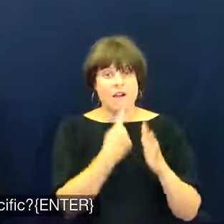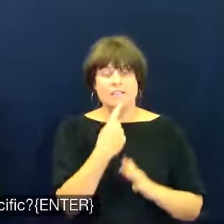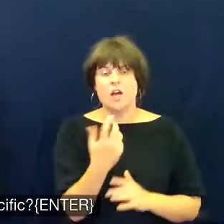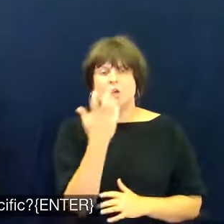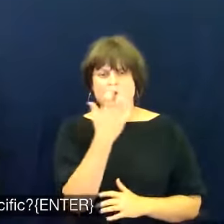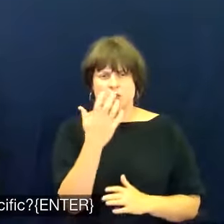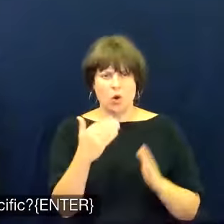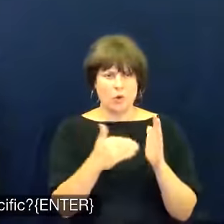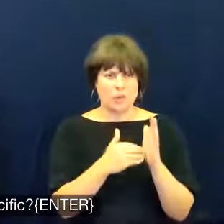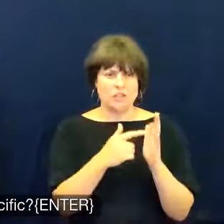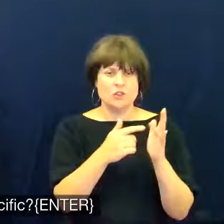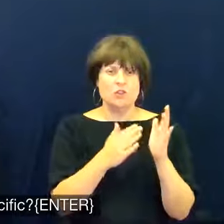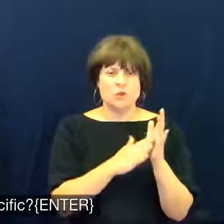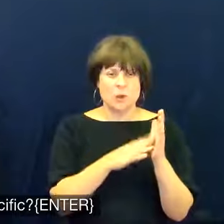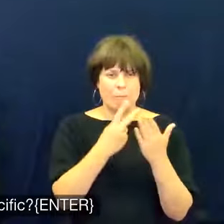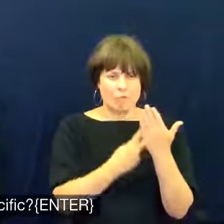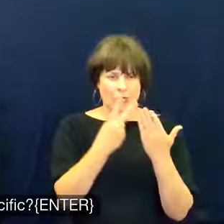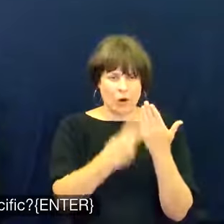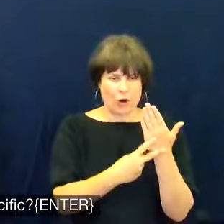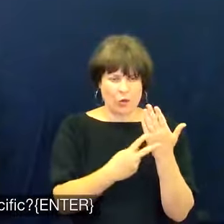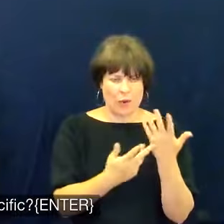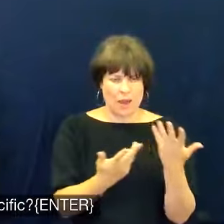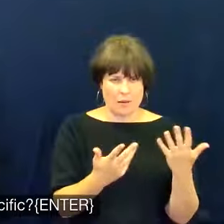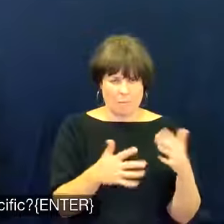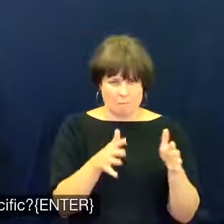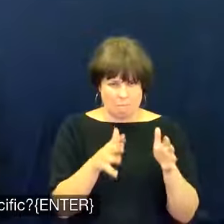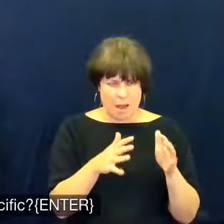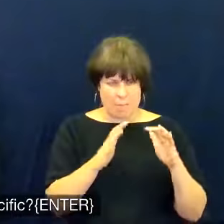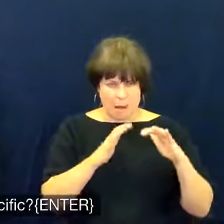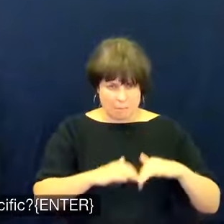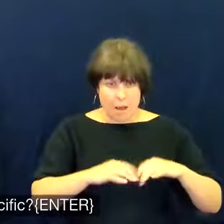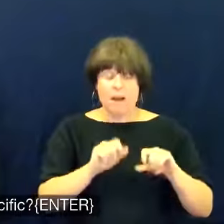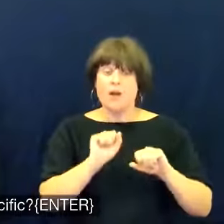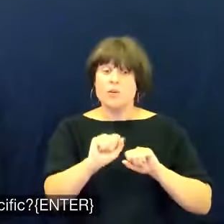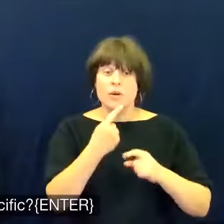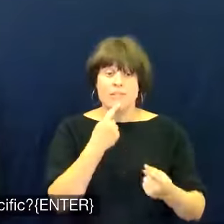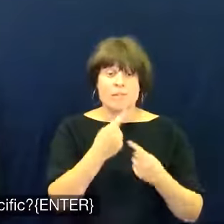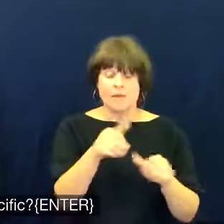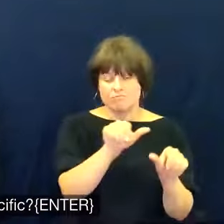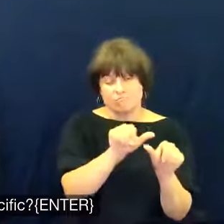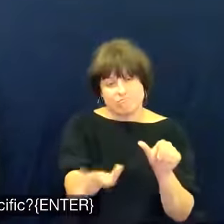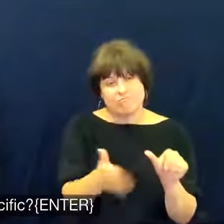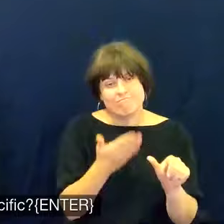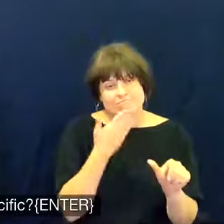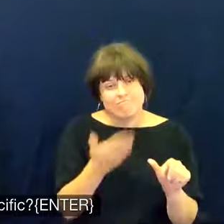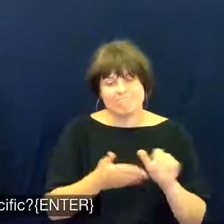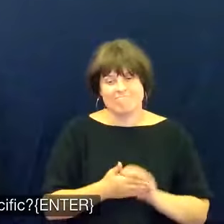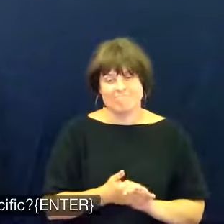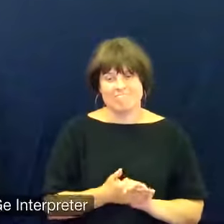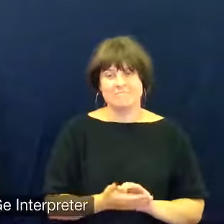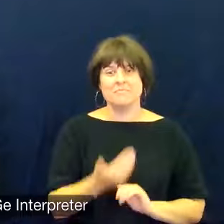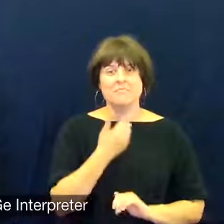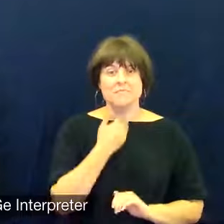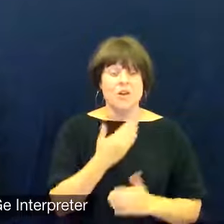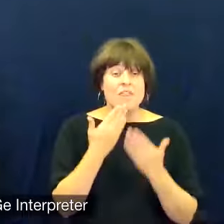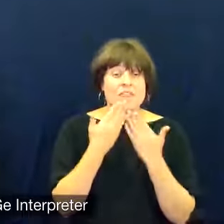tech playing up, but the information you have just given is great. Oh, thank you for that feedback,